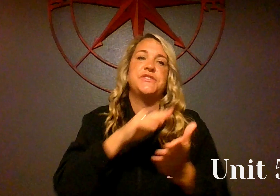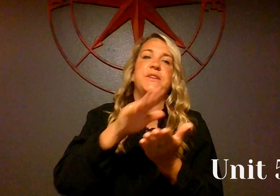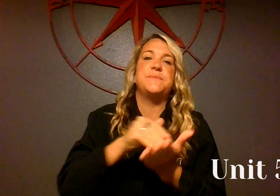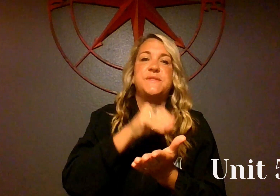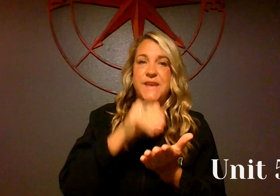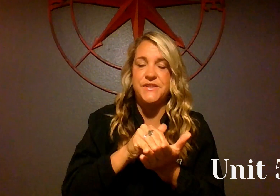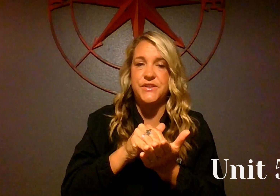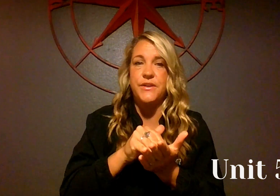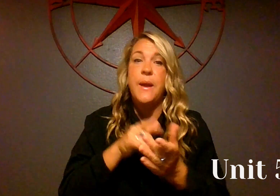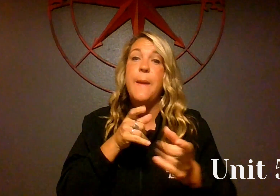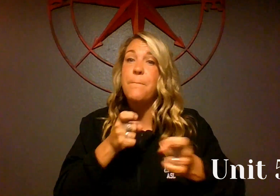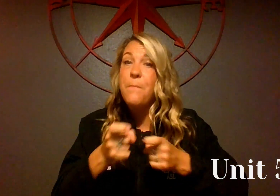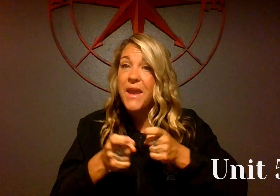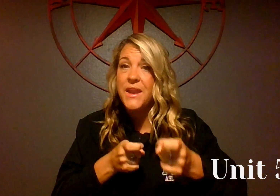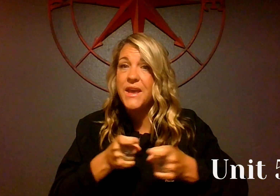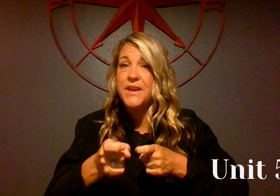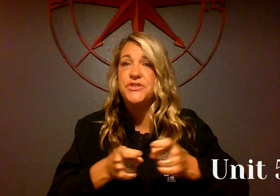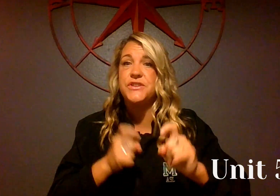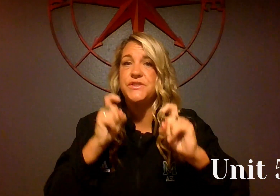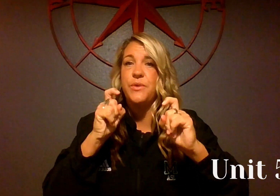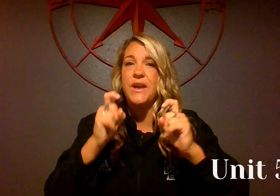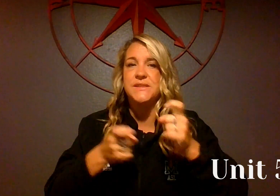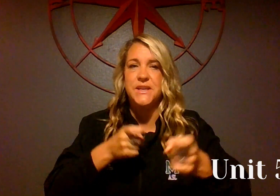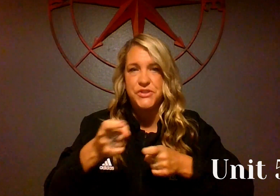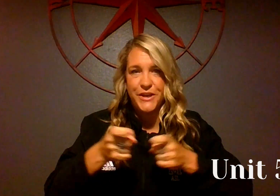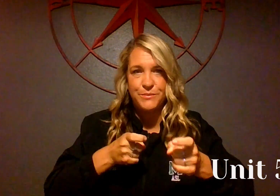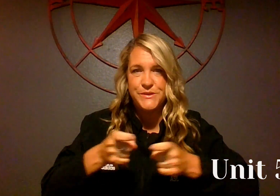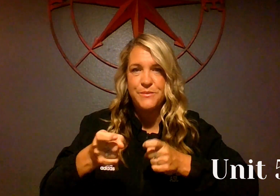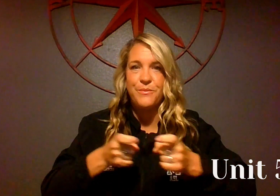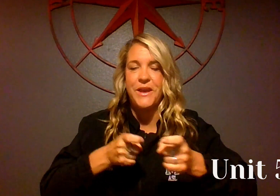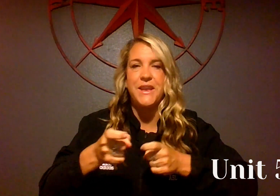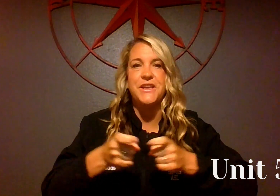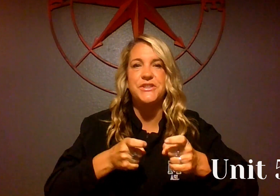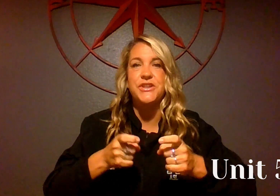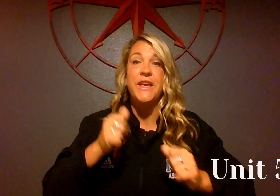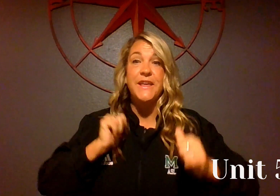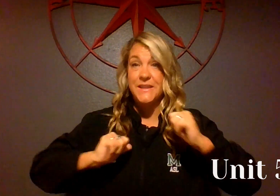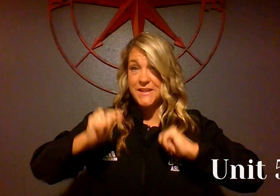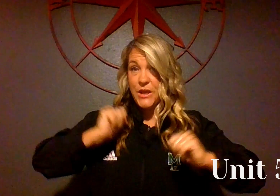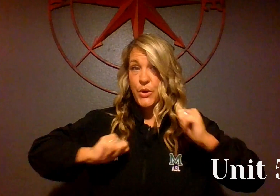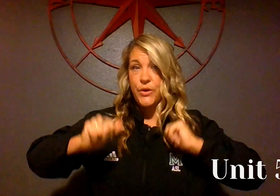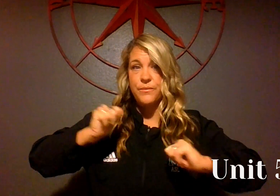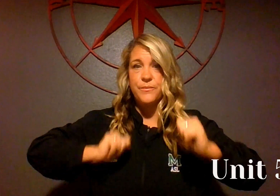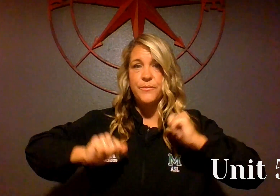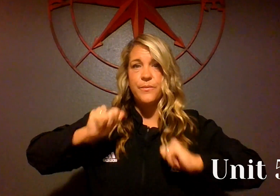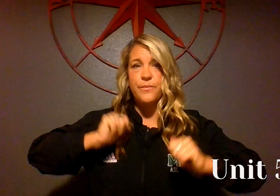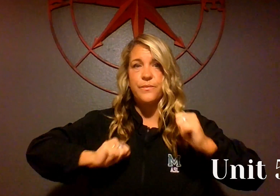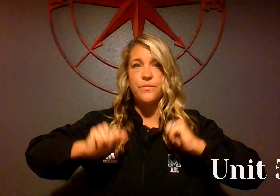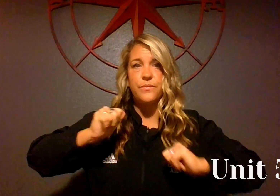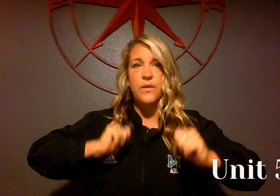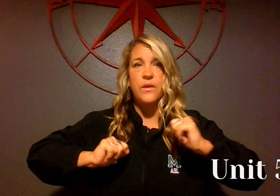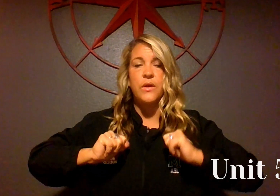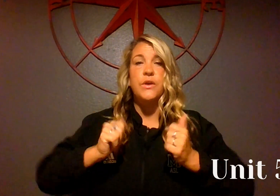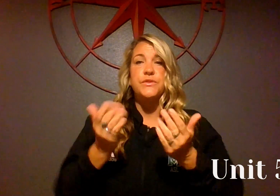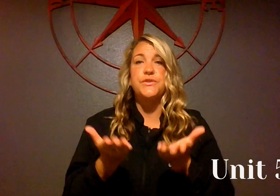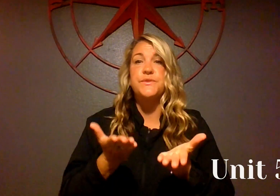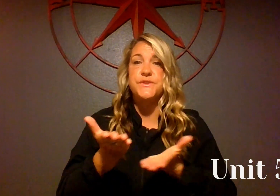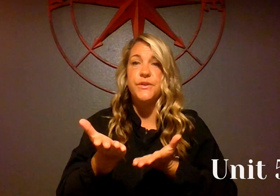shapes, center. Manage is two X hand shapes, manage. Theater, to